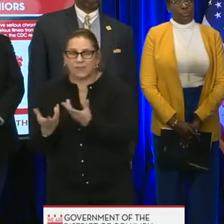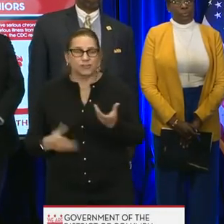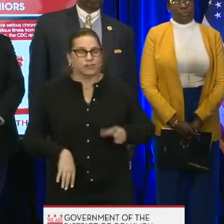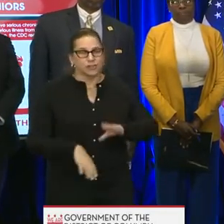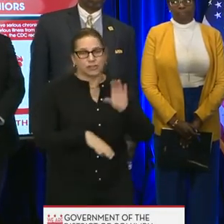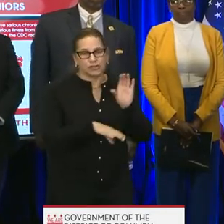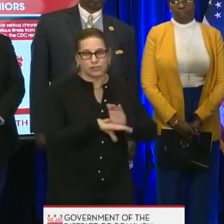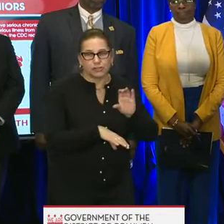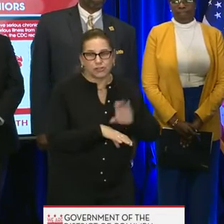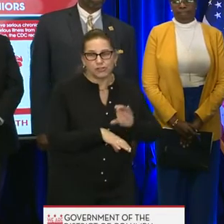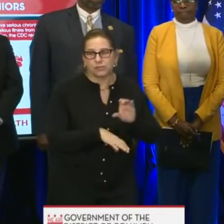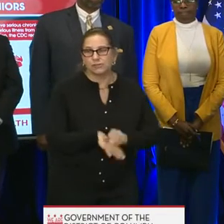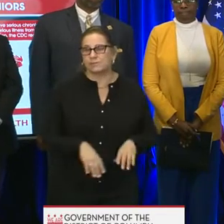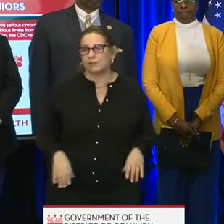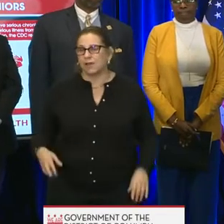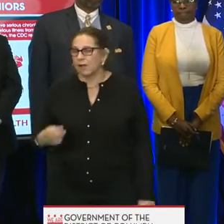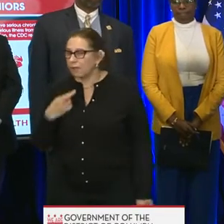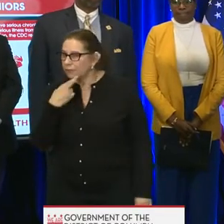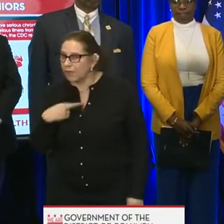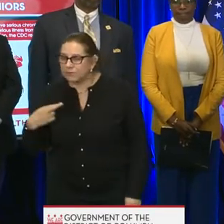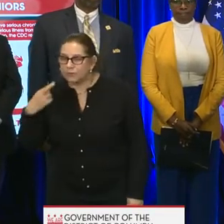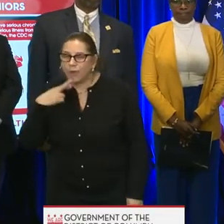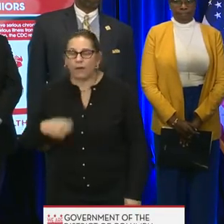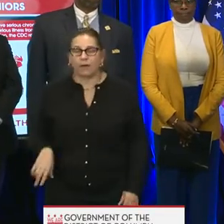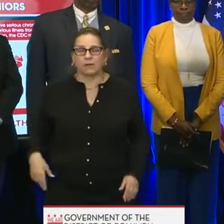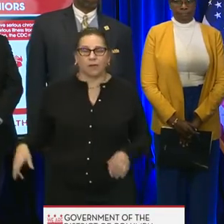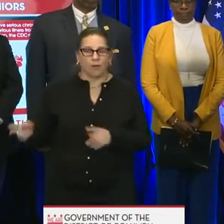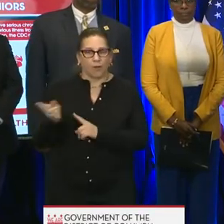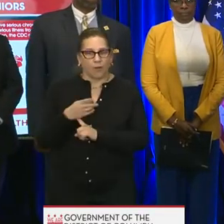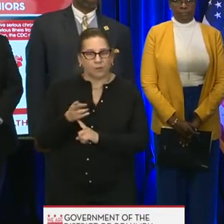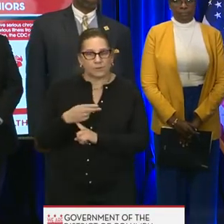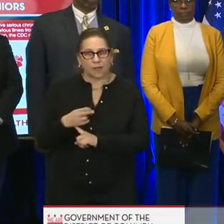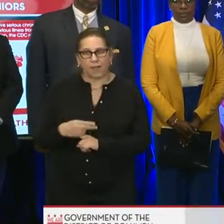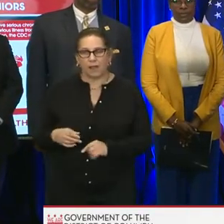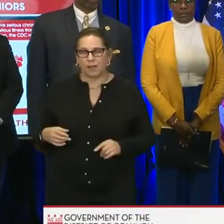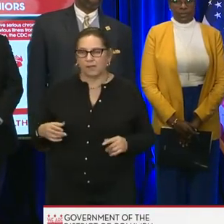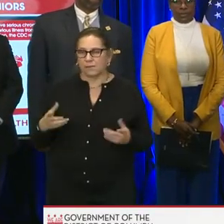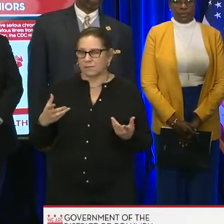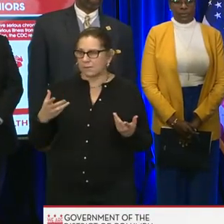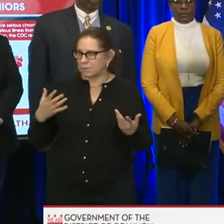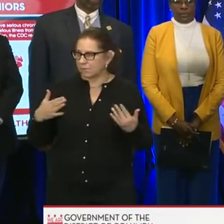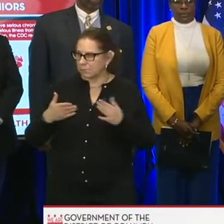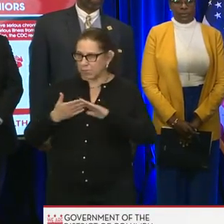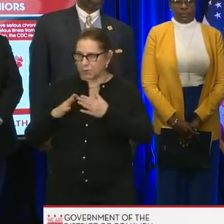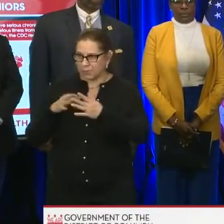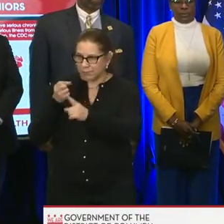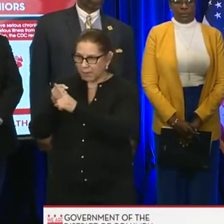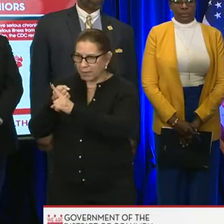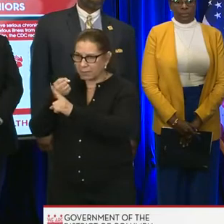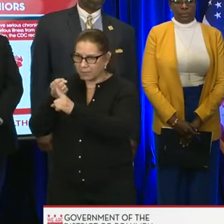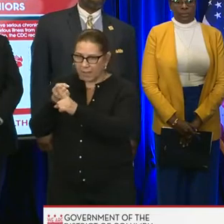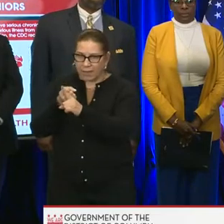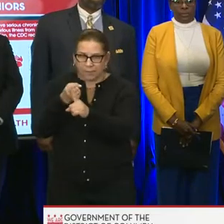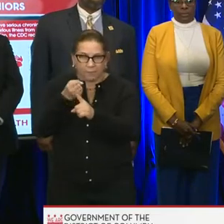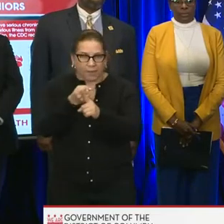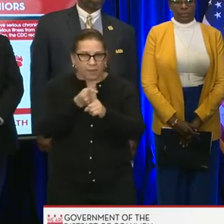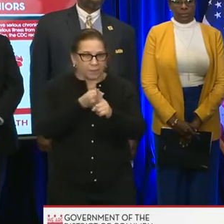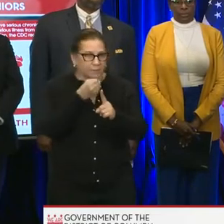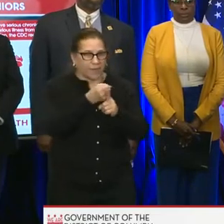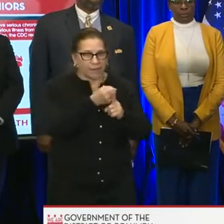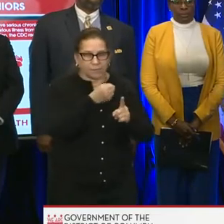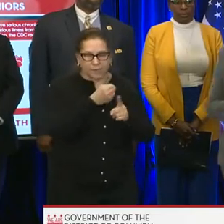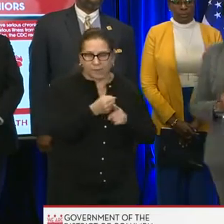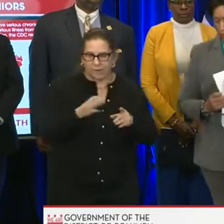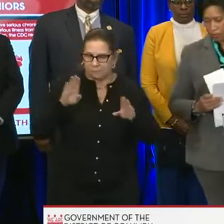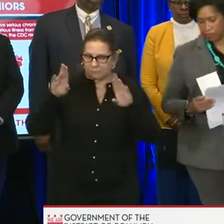and hotels and our business community at large. And so I want to introduce Council Chairman Mendelson to represent